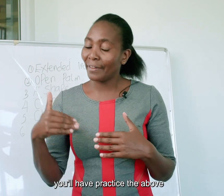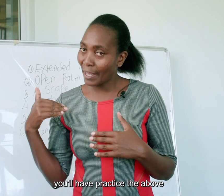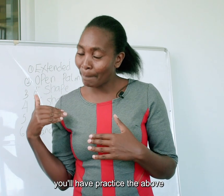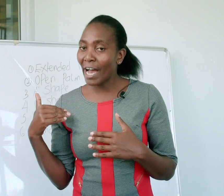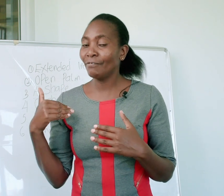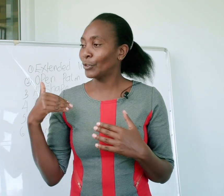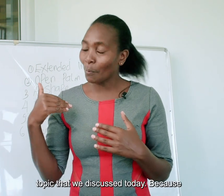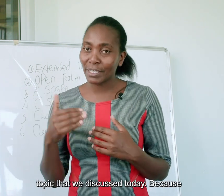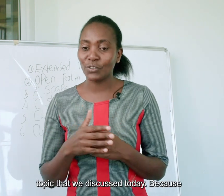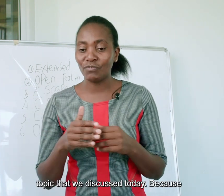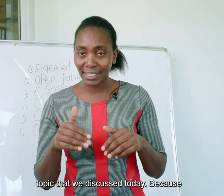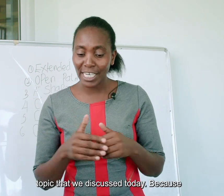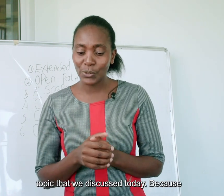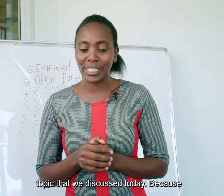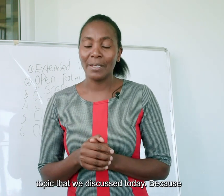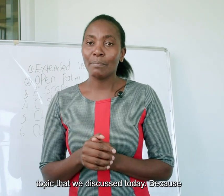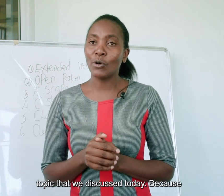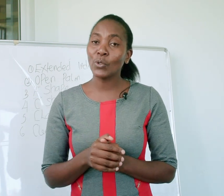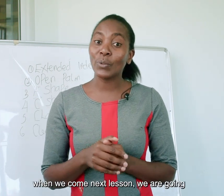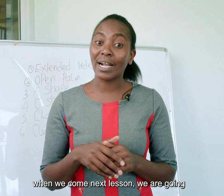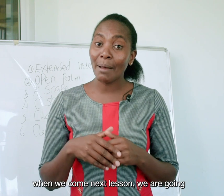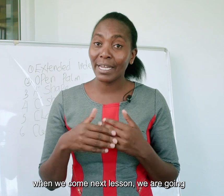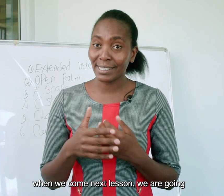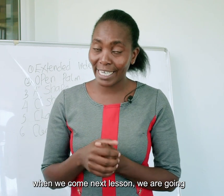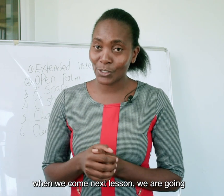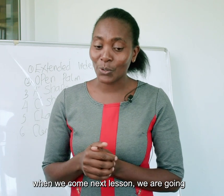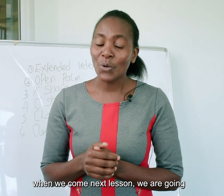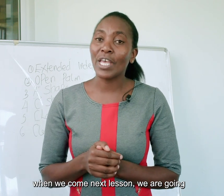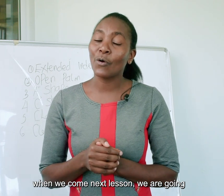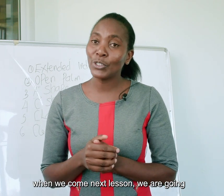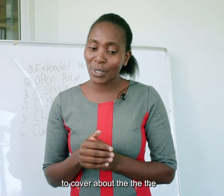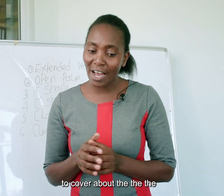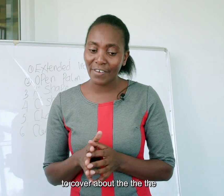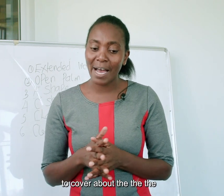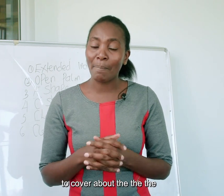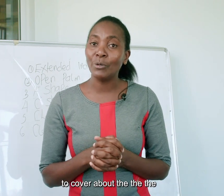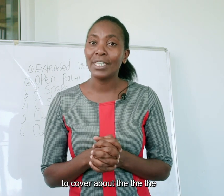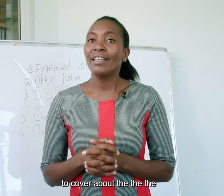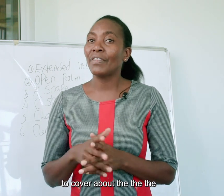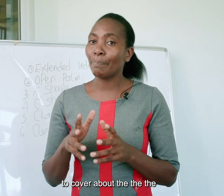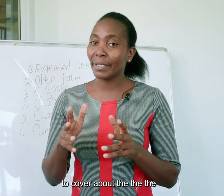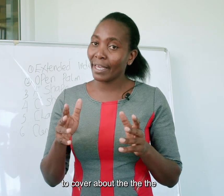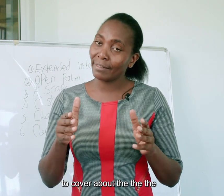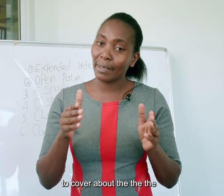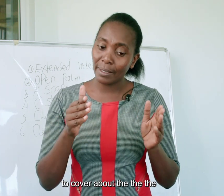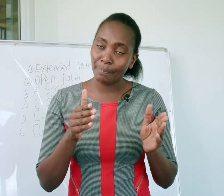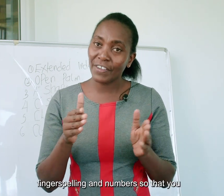the above topic that we discussed today. Because when we come next lesson, we are going to cover about the